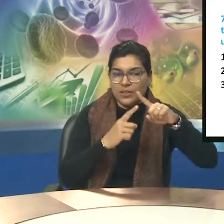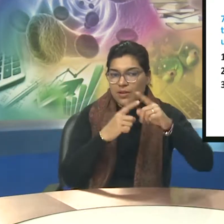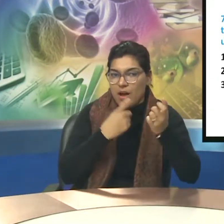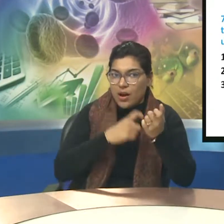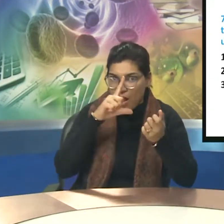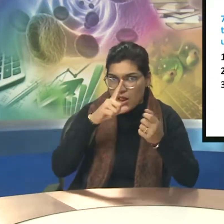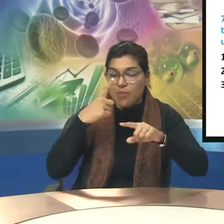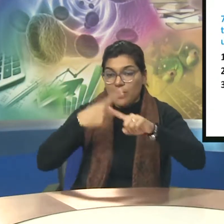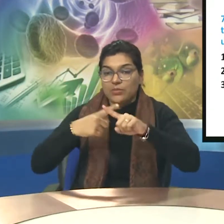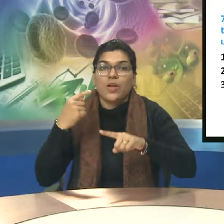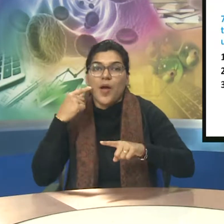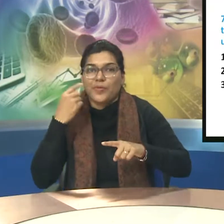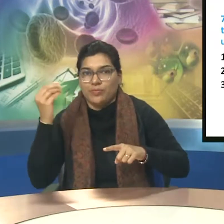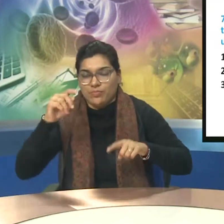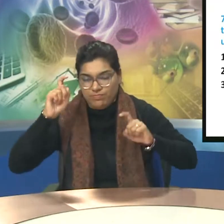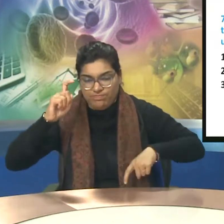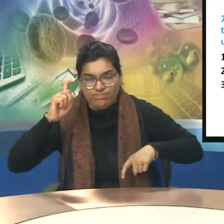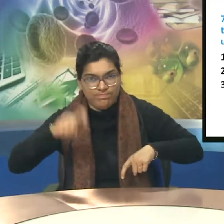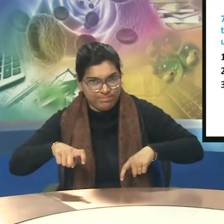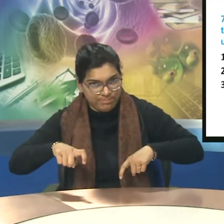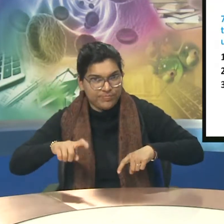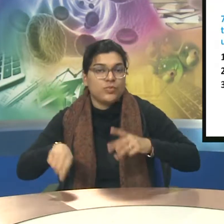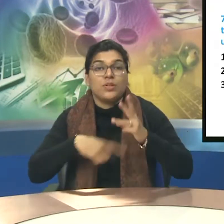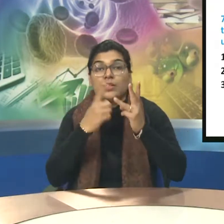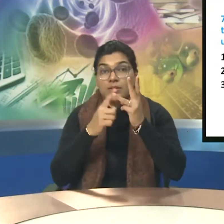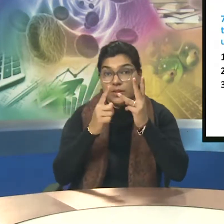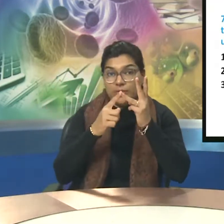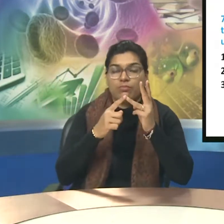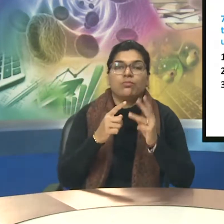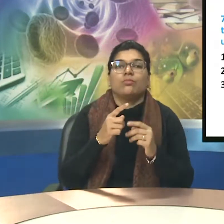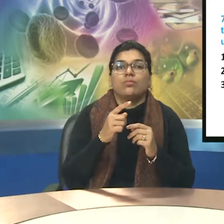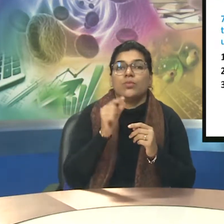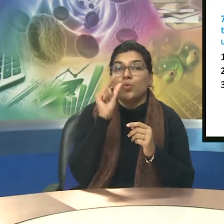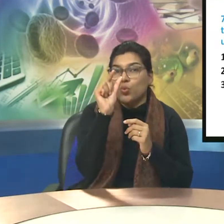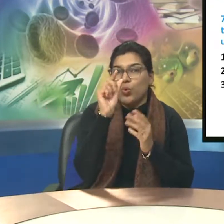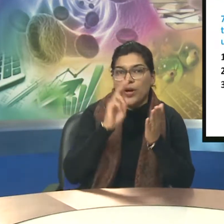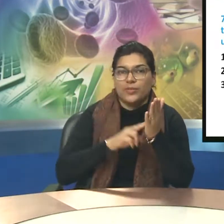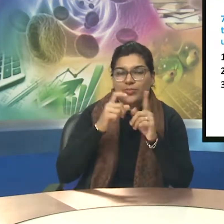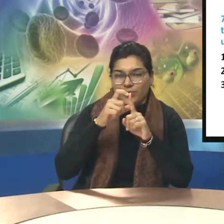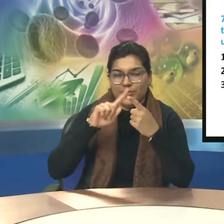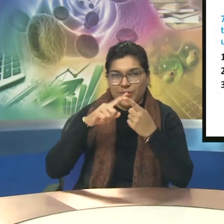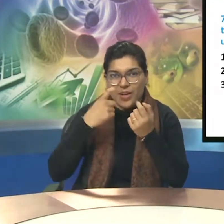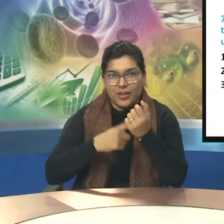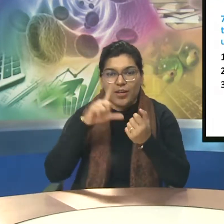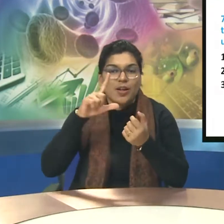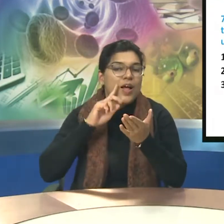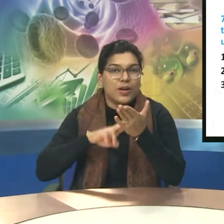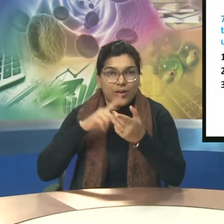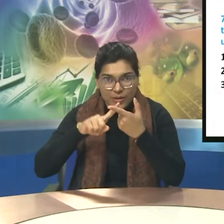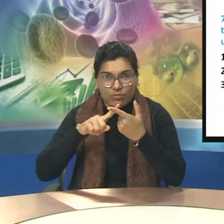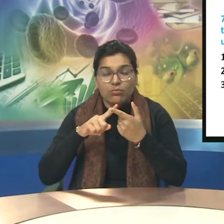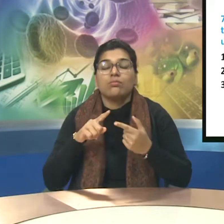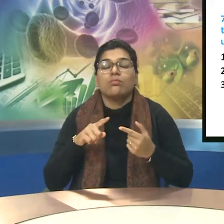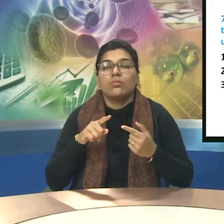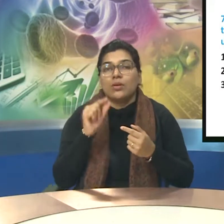do Control plus I, and for underline, we can do